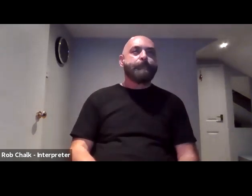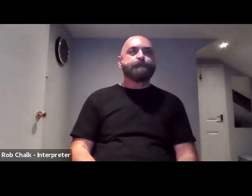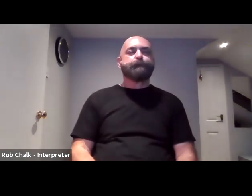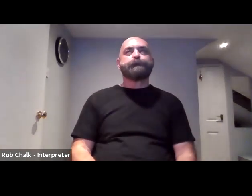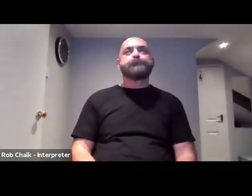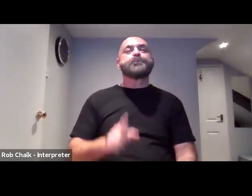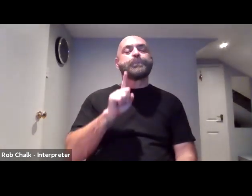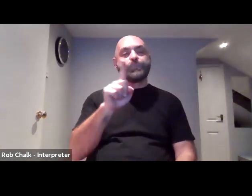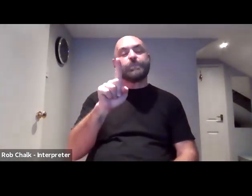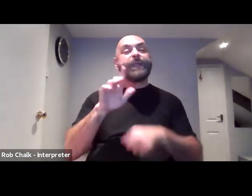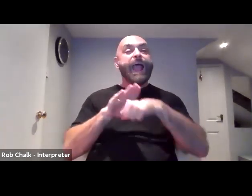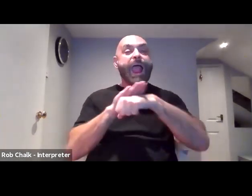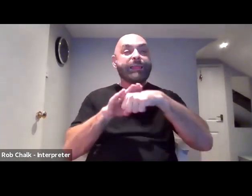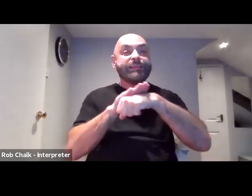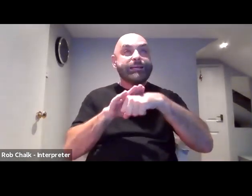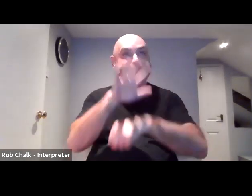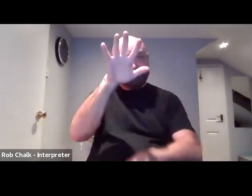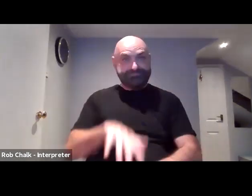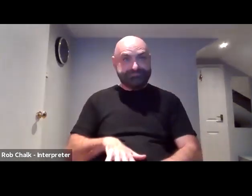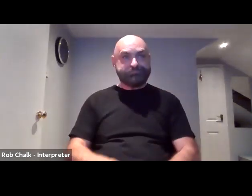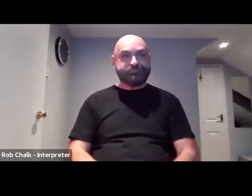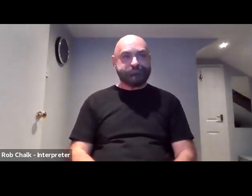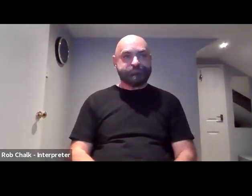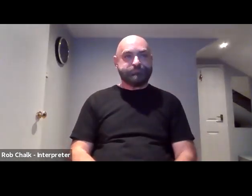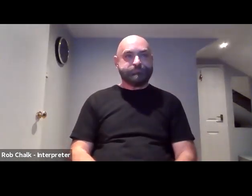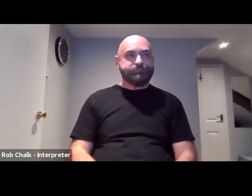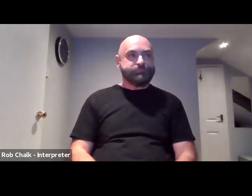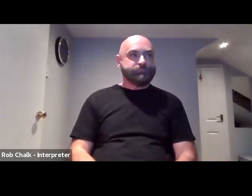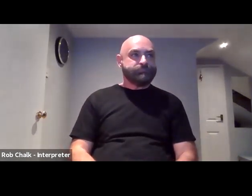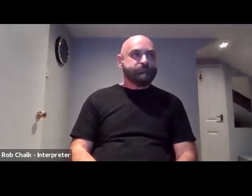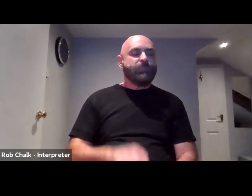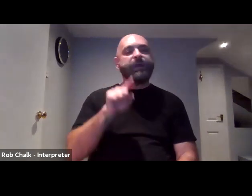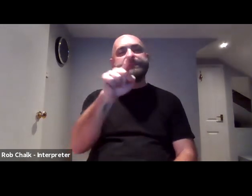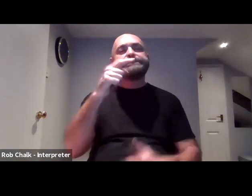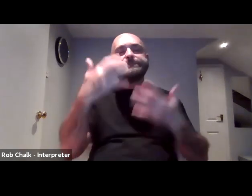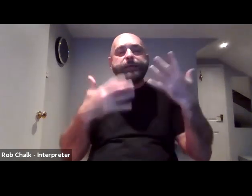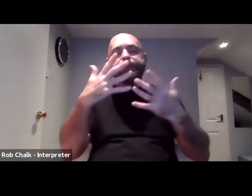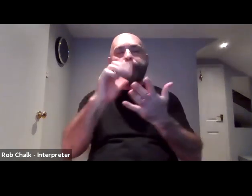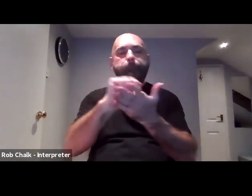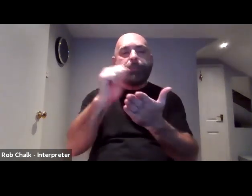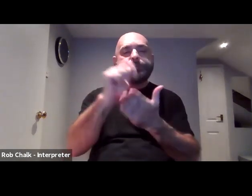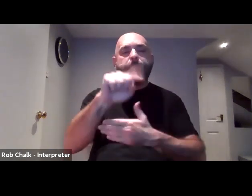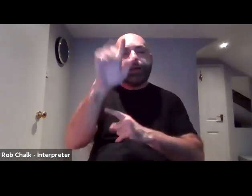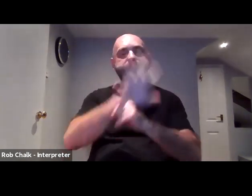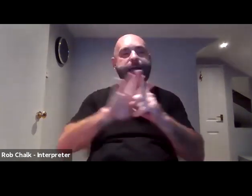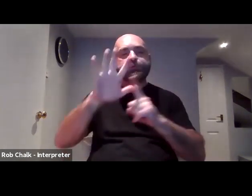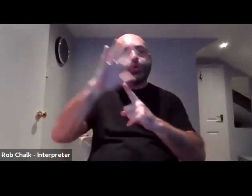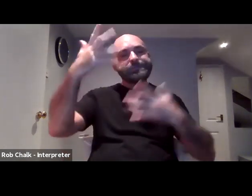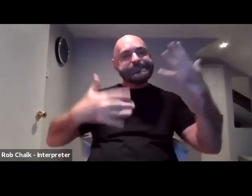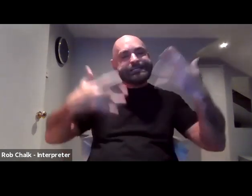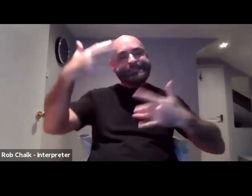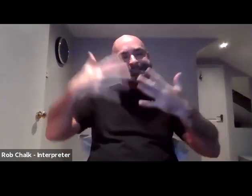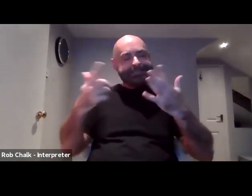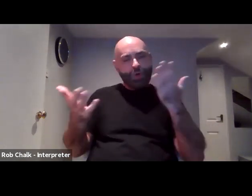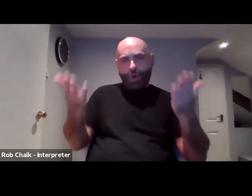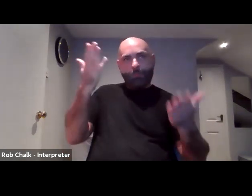And if we look at ethnicity, these data published by the Office for National Statistics